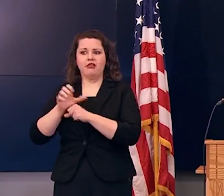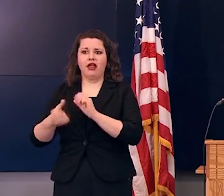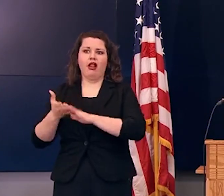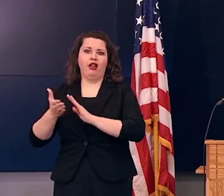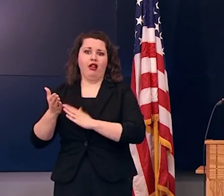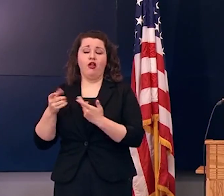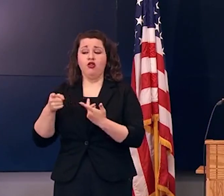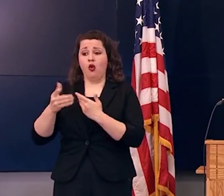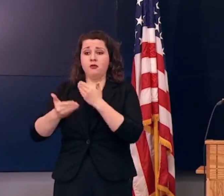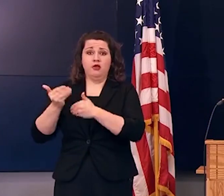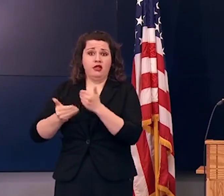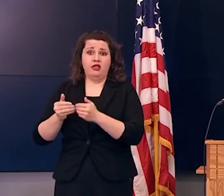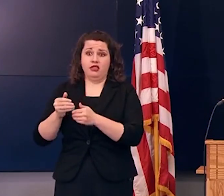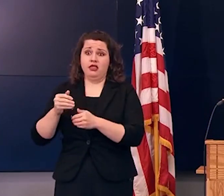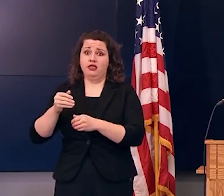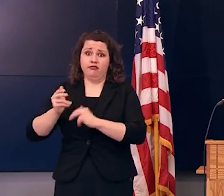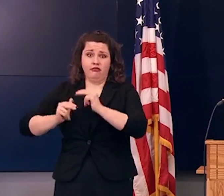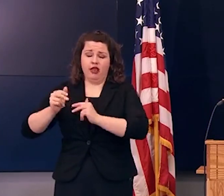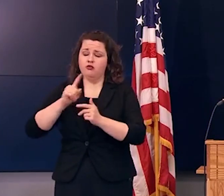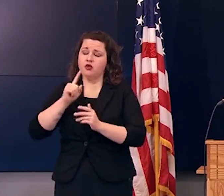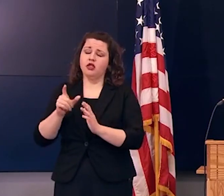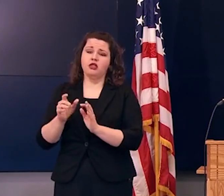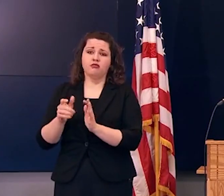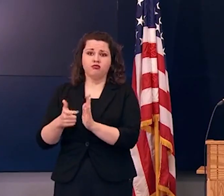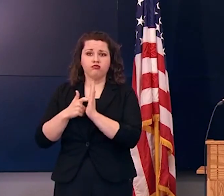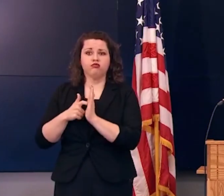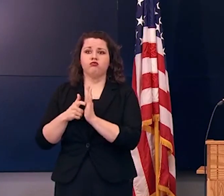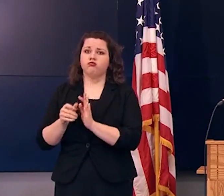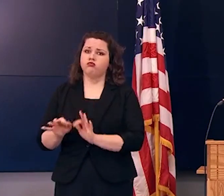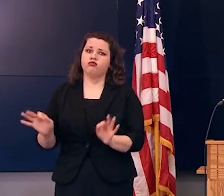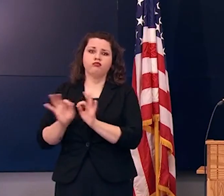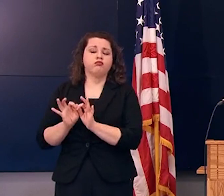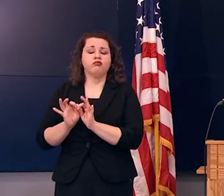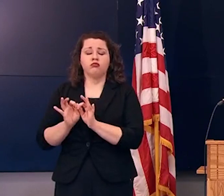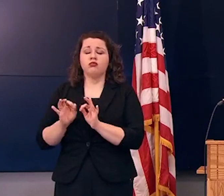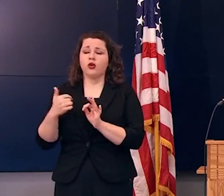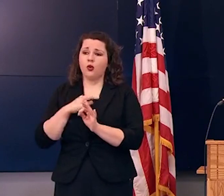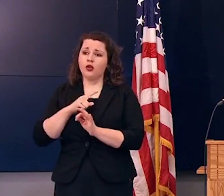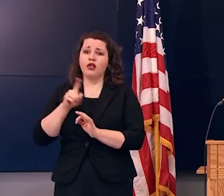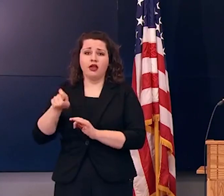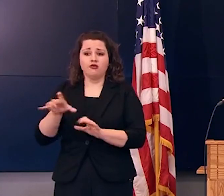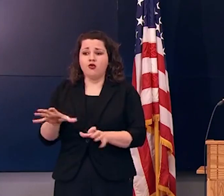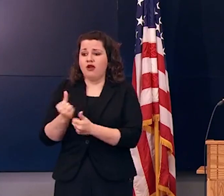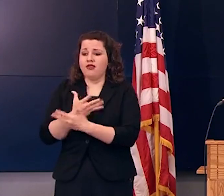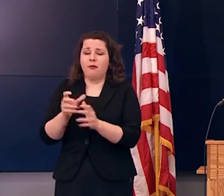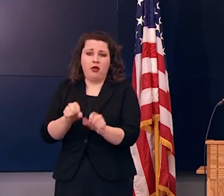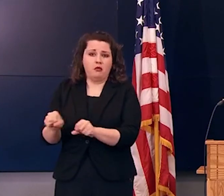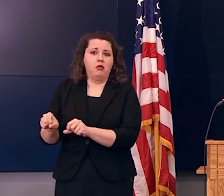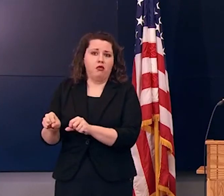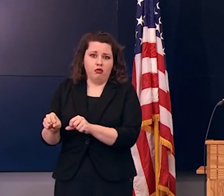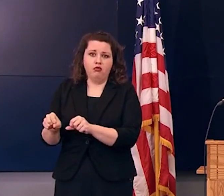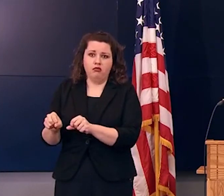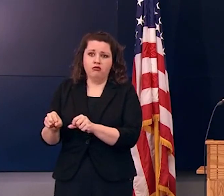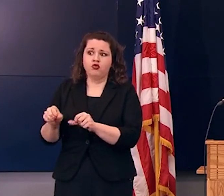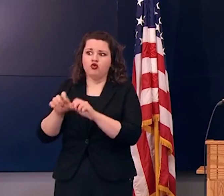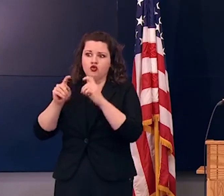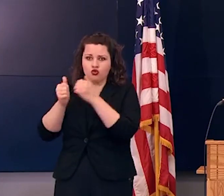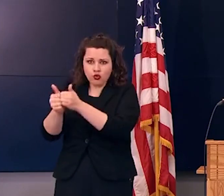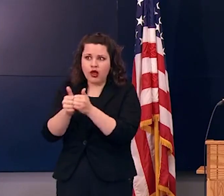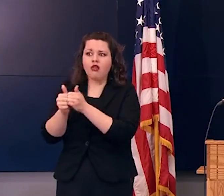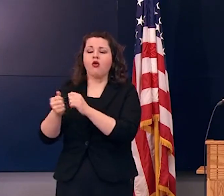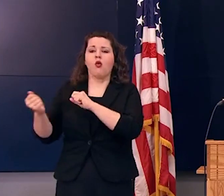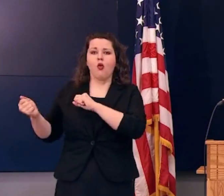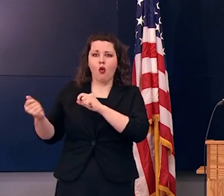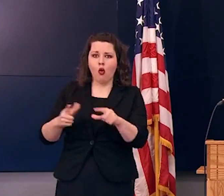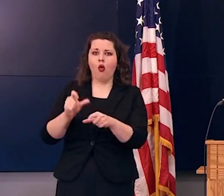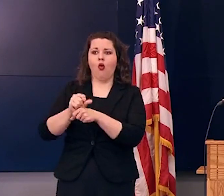these workers are essential workforce, and so we have to be doing everything that we can collectively. We should